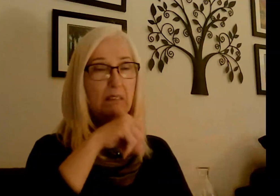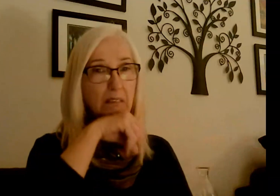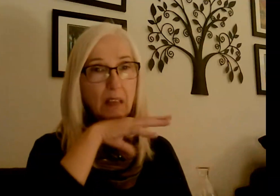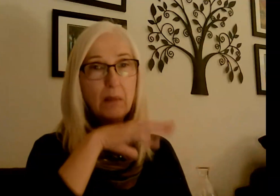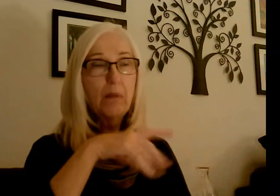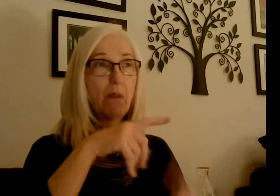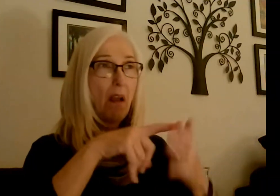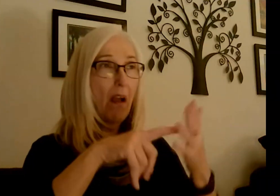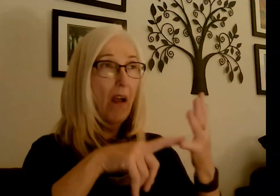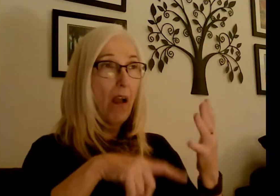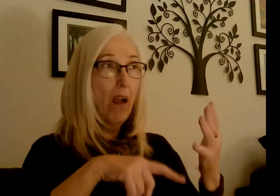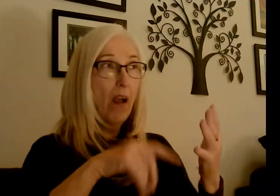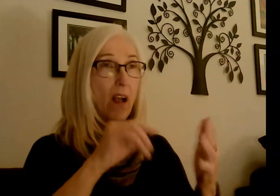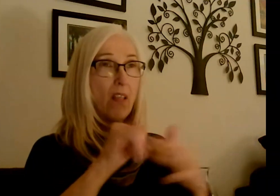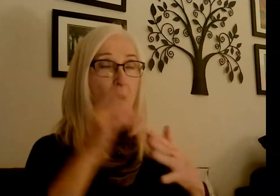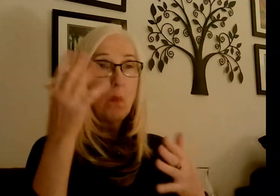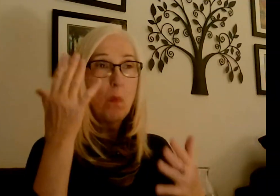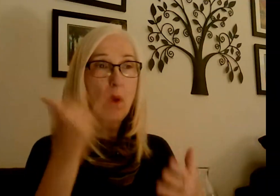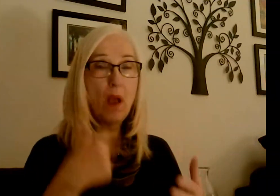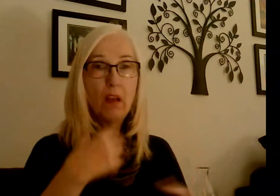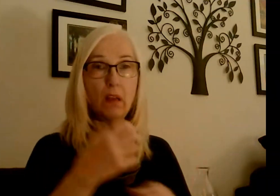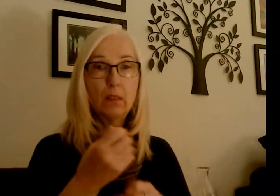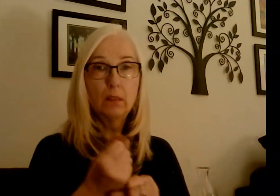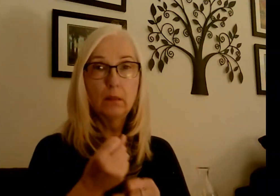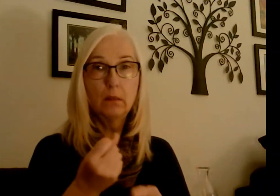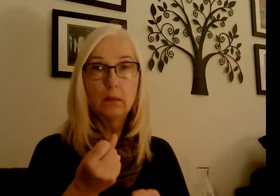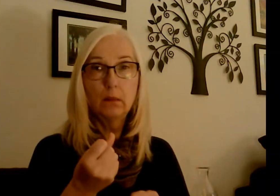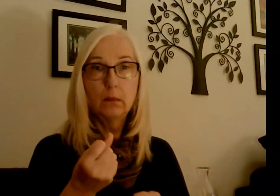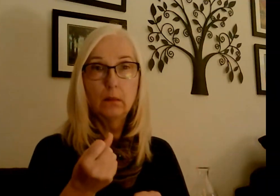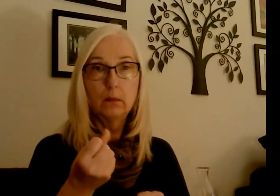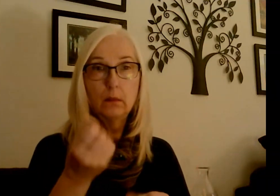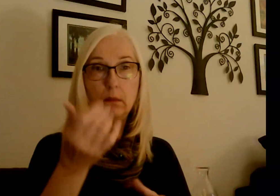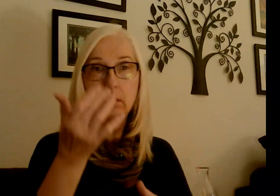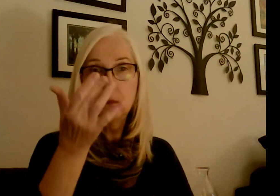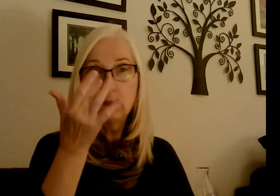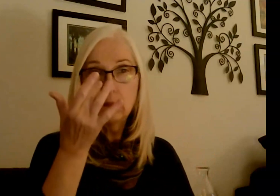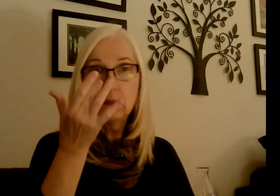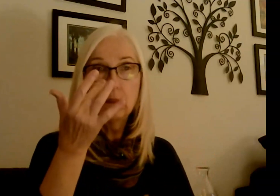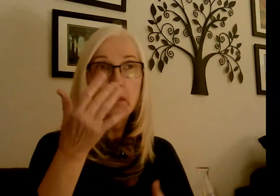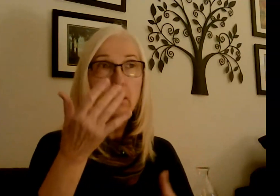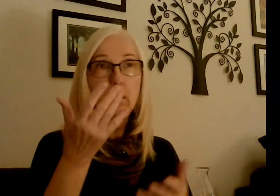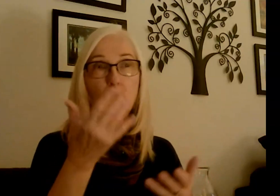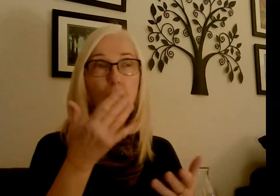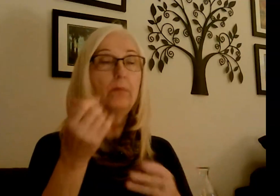and all the awful things I saw and how dirty it was. It was honestly disgusting.